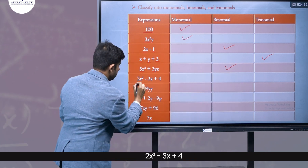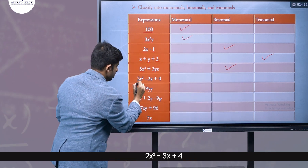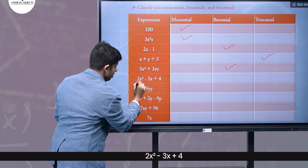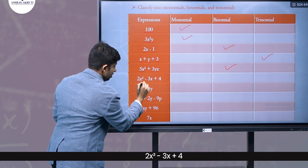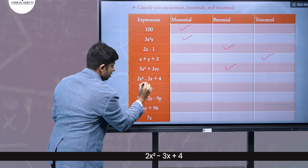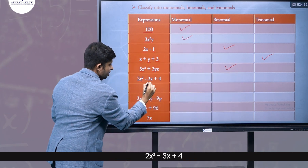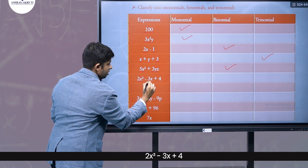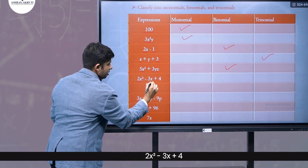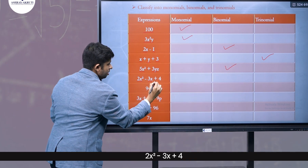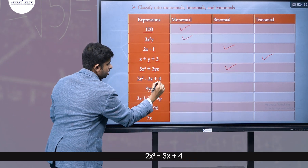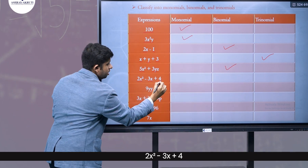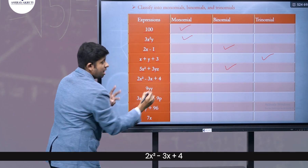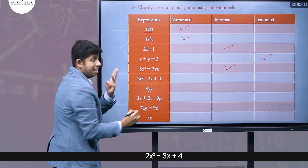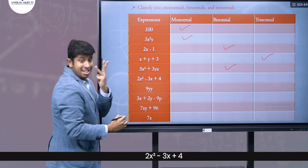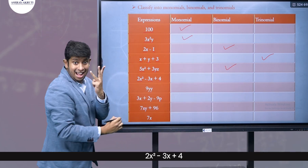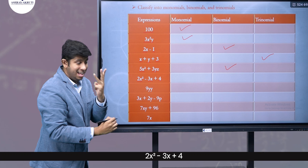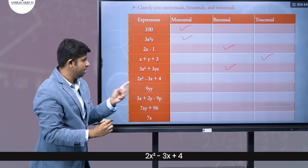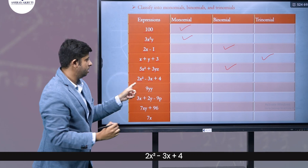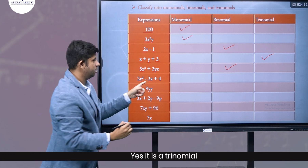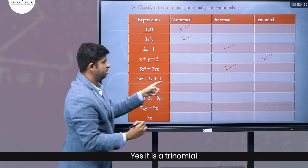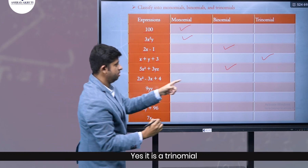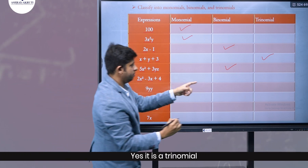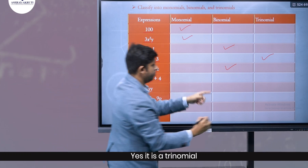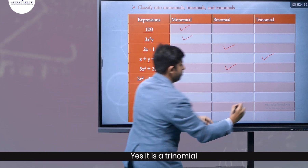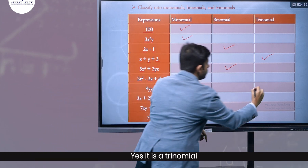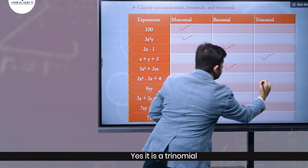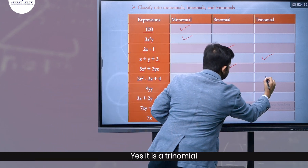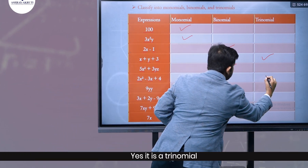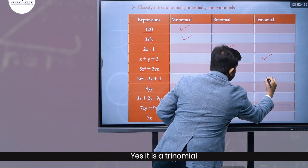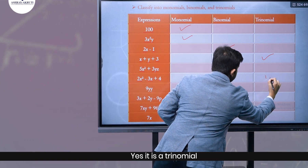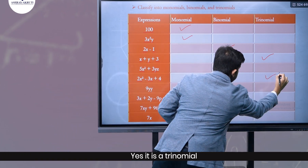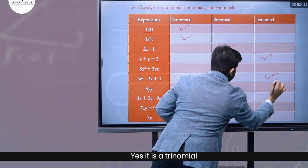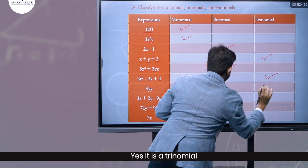2x square minus 3x plus 4. Yes, it is a trinomial.